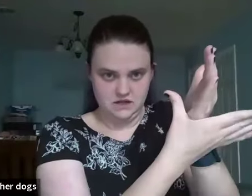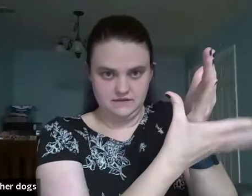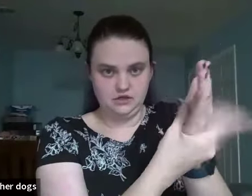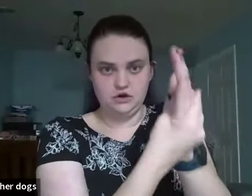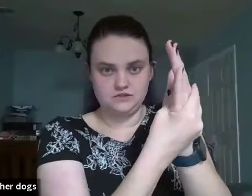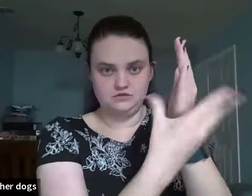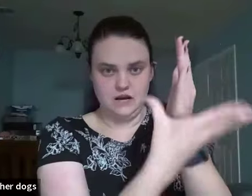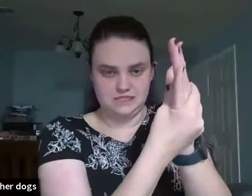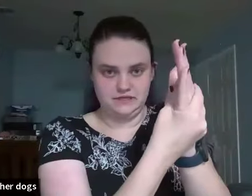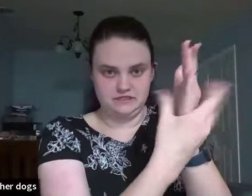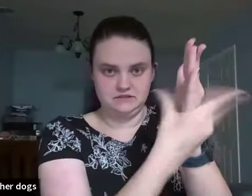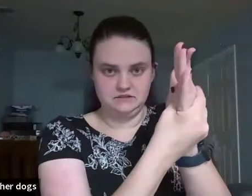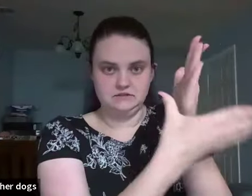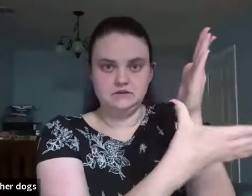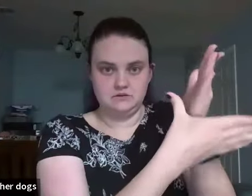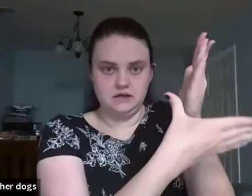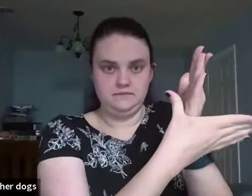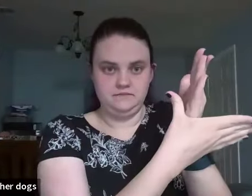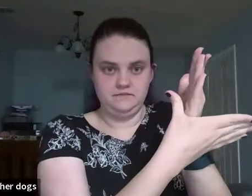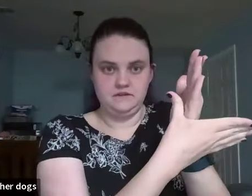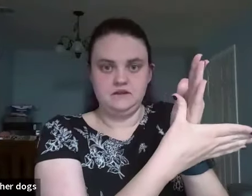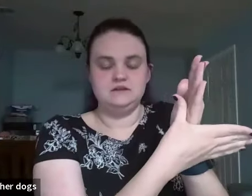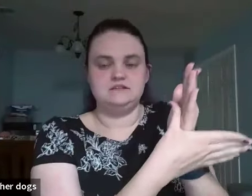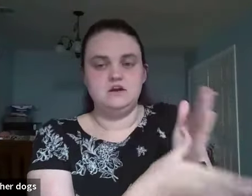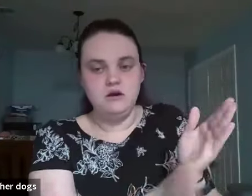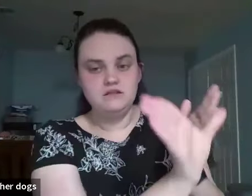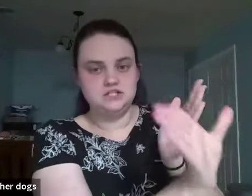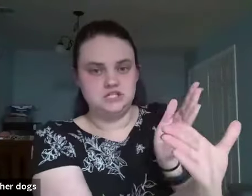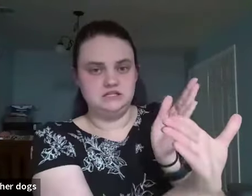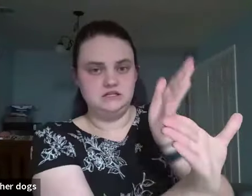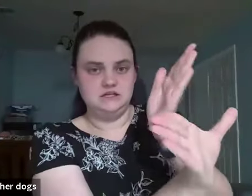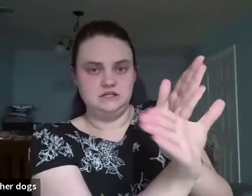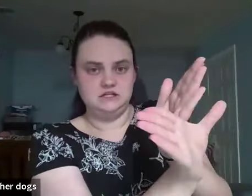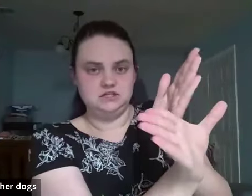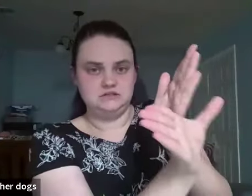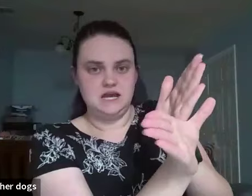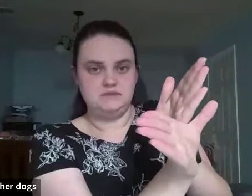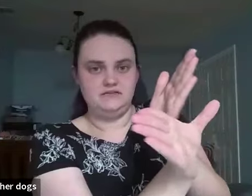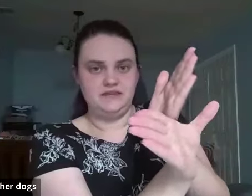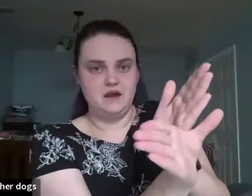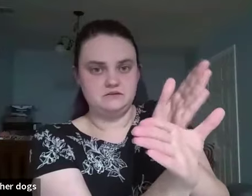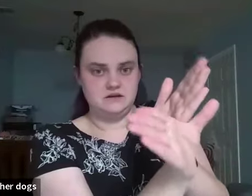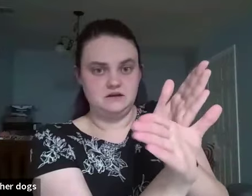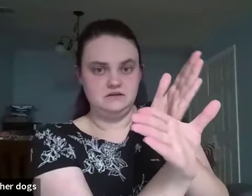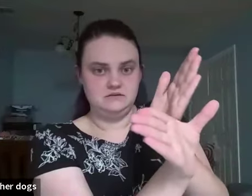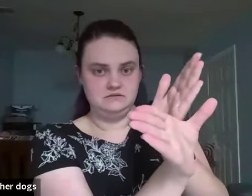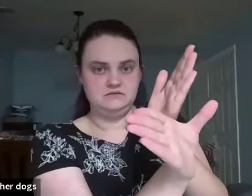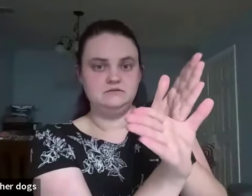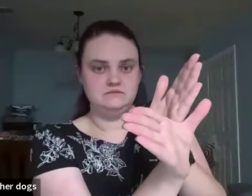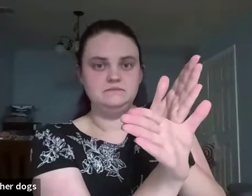Okay, like you can almost grasp it. All right. Psychology is you're tapping the outside.